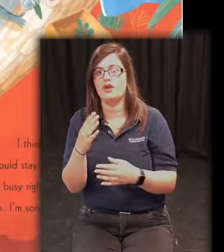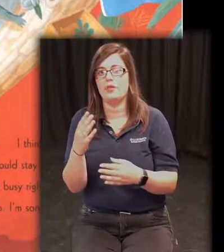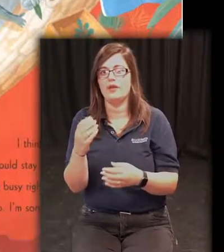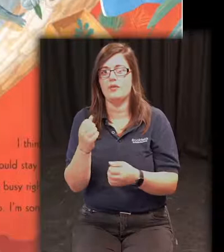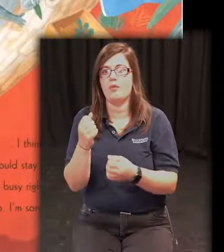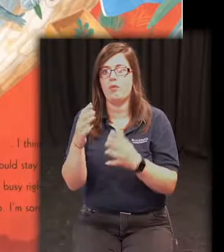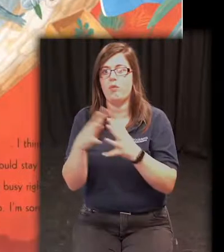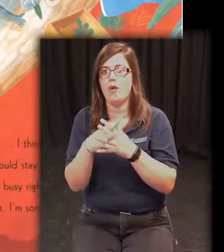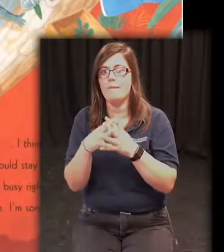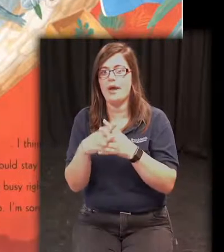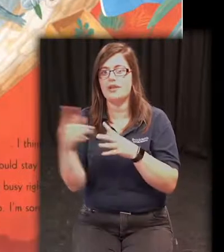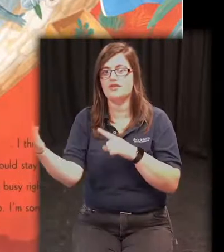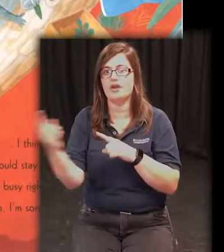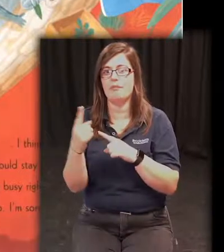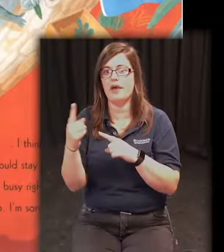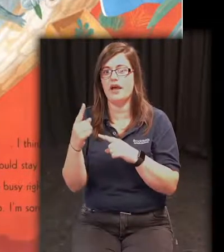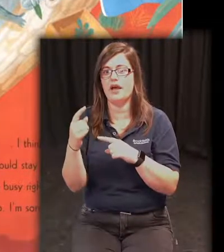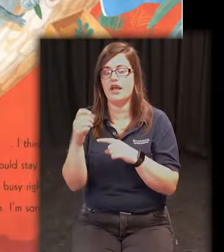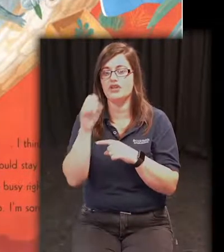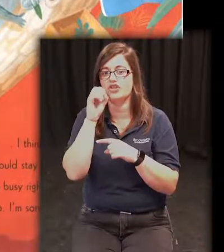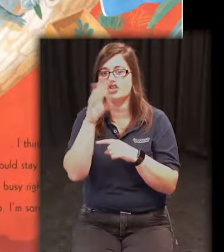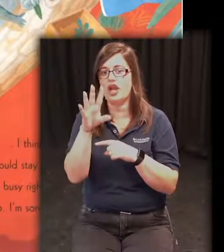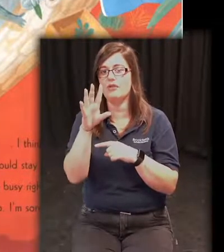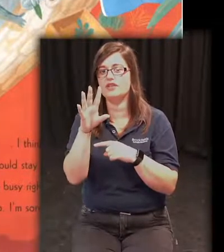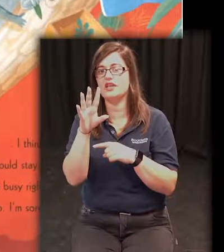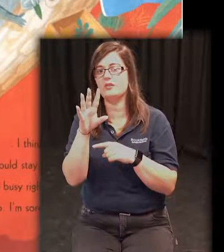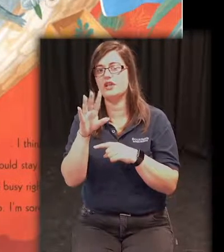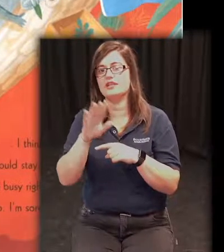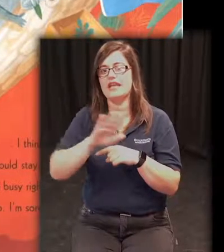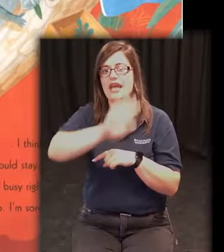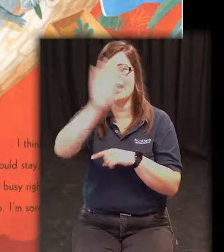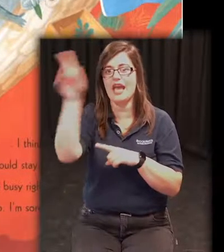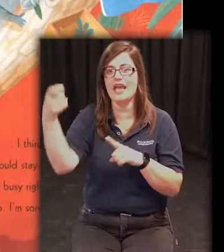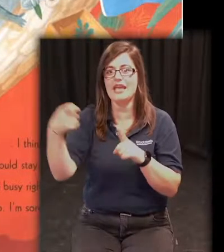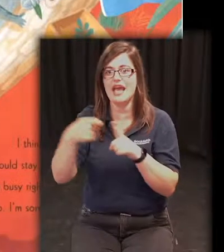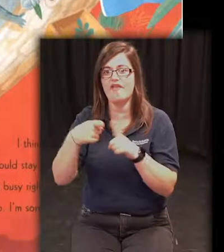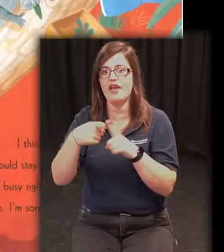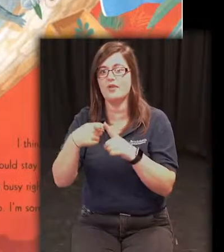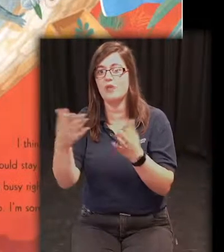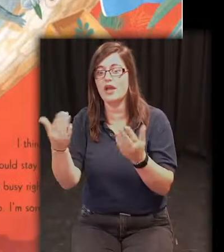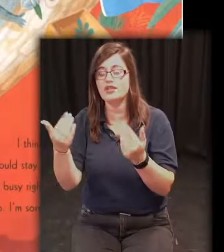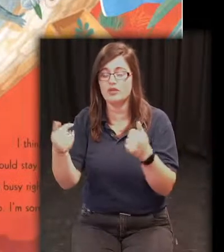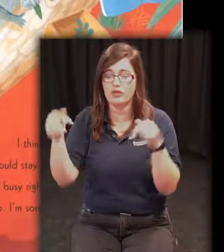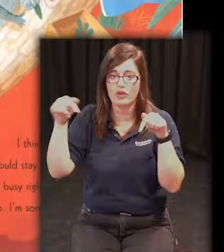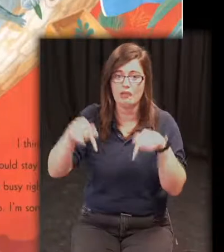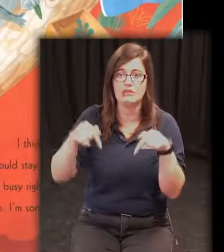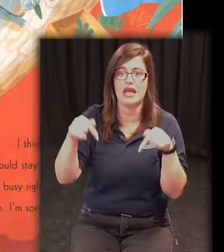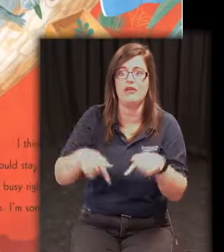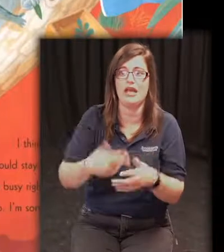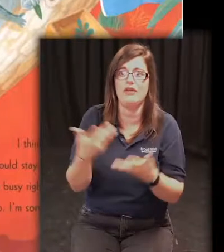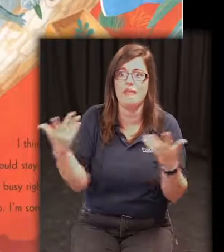when Wombat stopped by and shouted one day, "Hey Kevin, why don't you come down here and